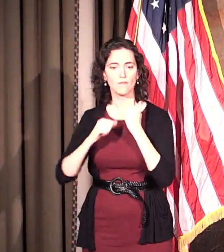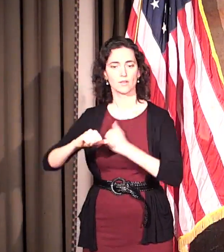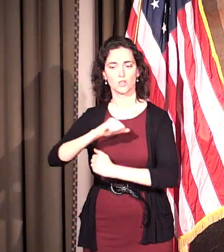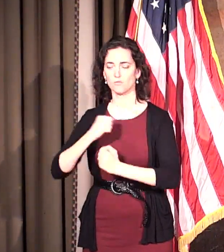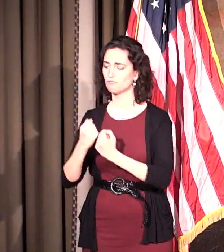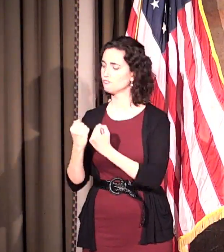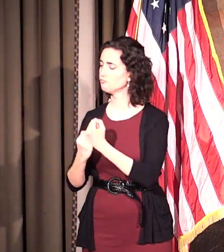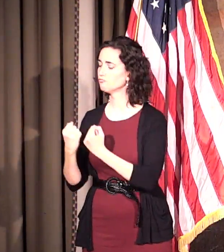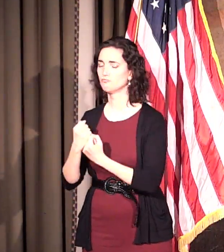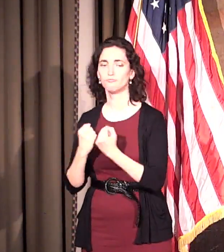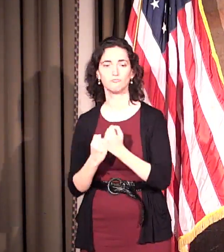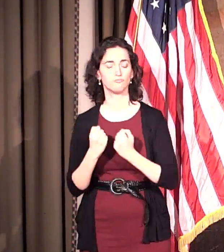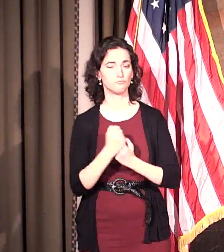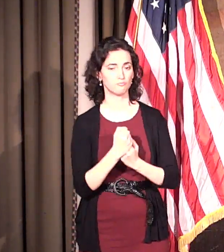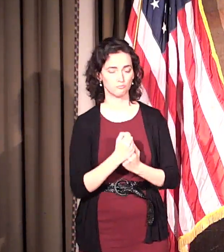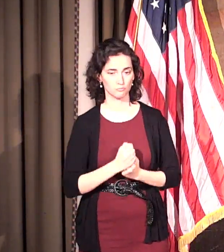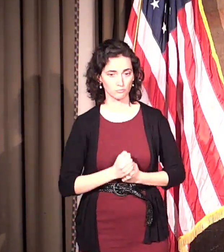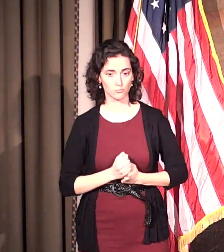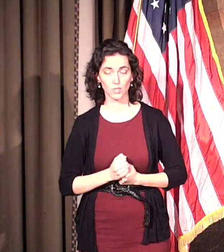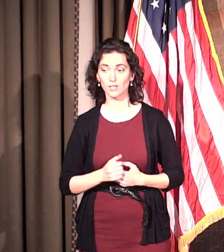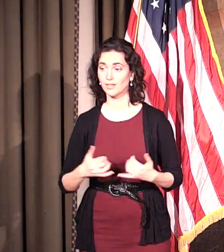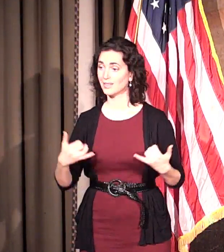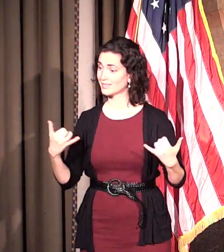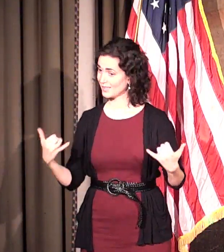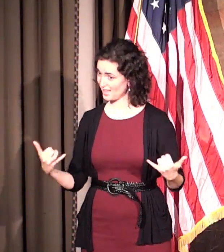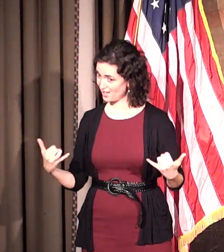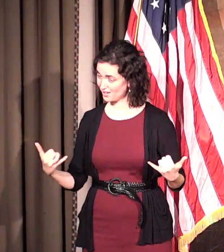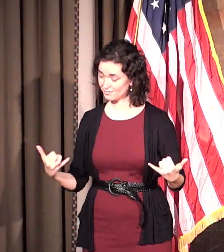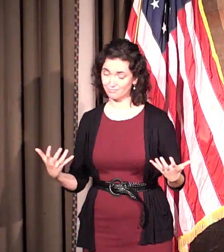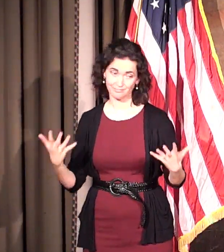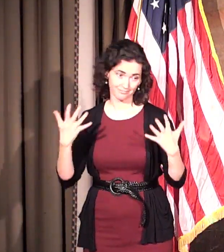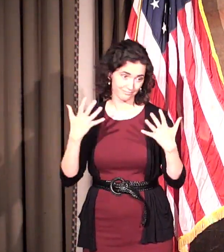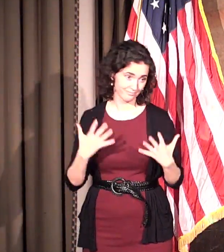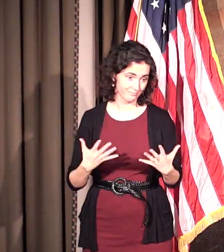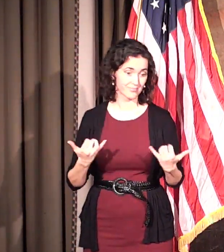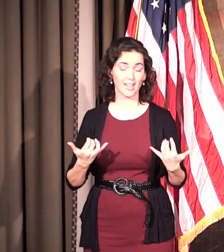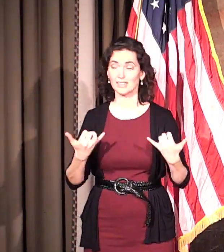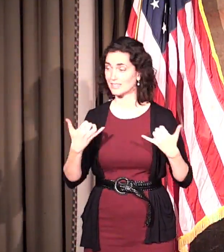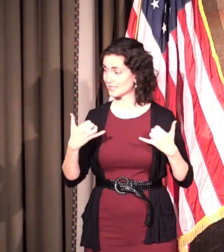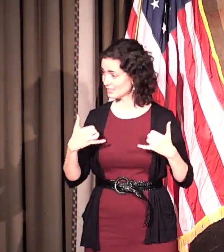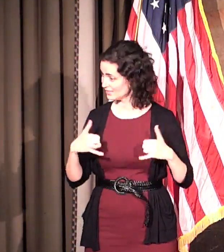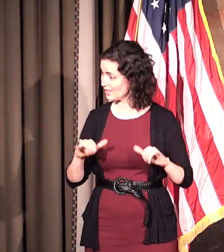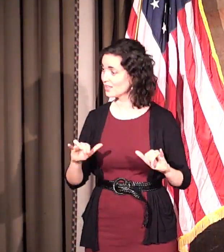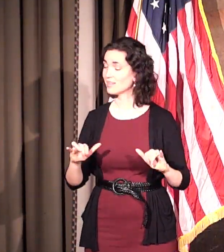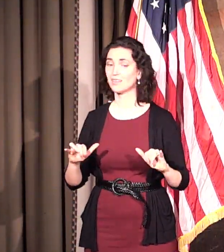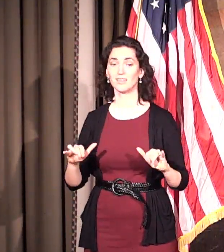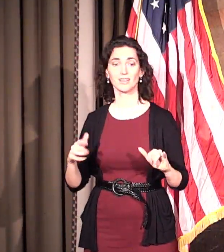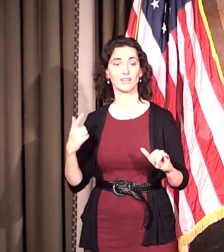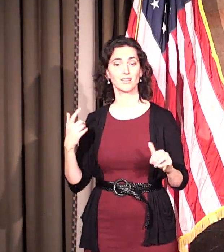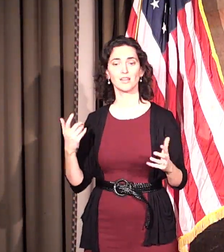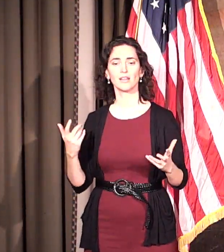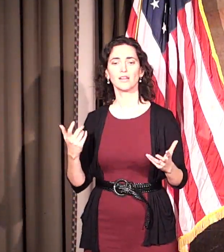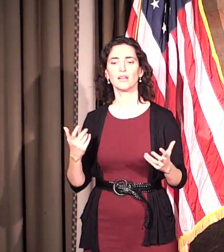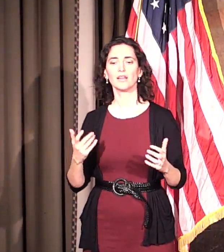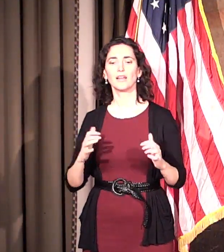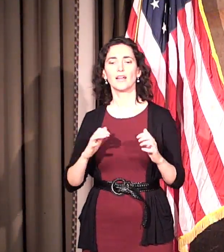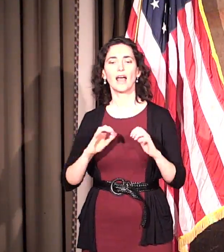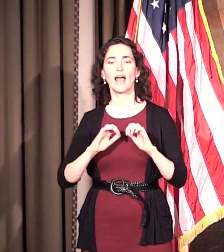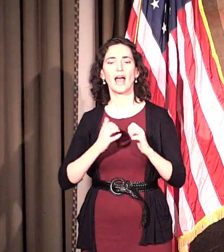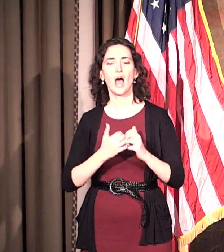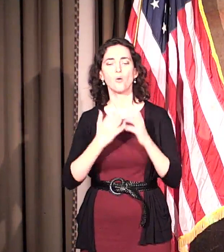another. And right now, it is still the case, unfortunately, that we can show one another how much we